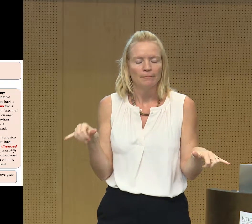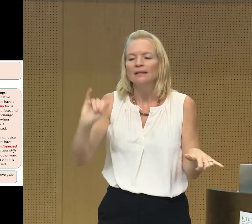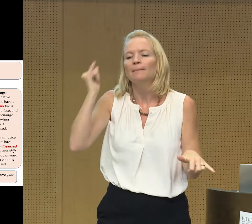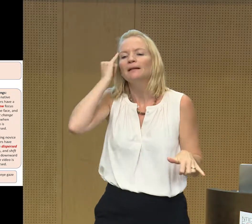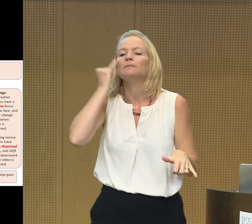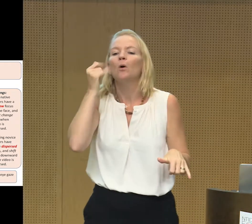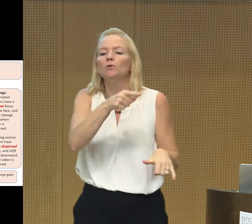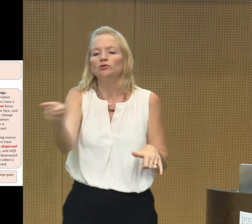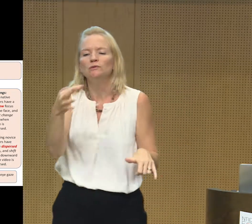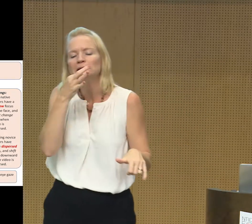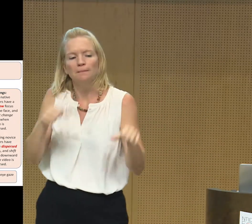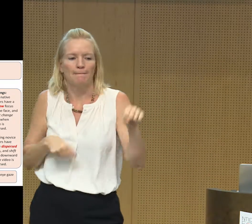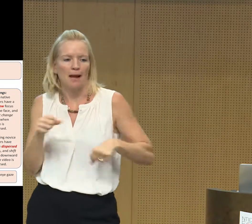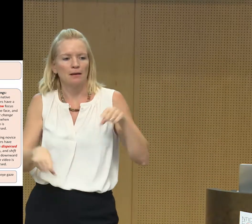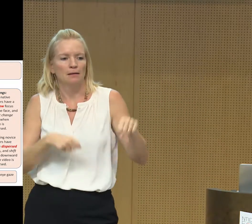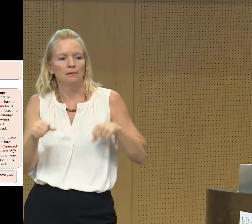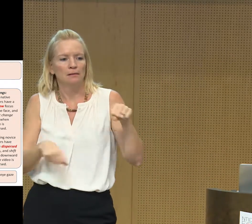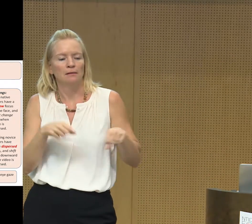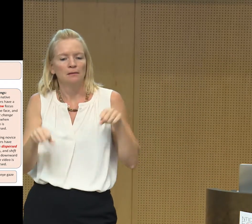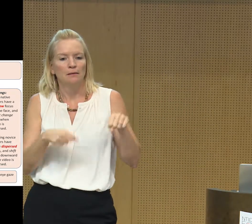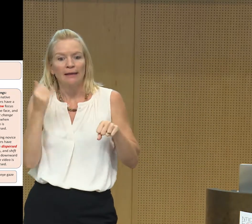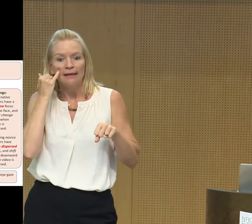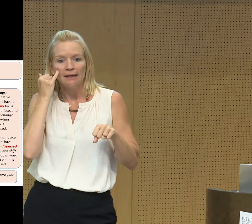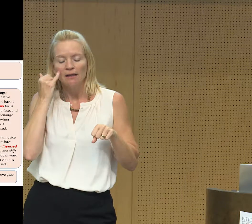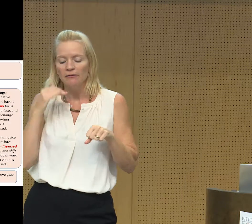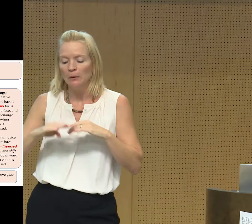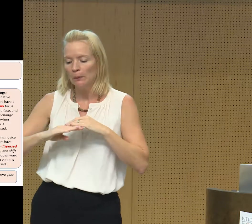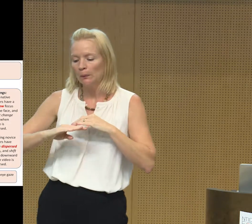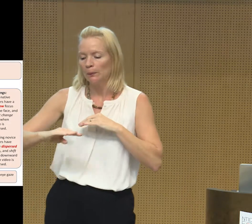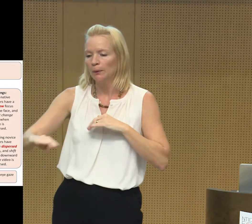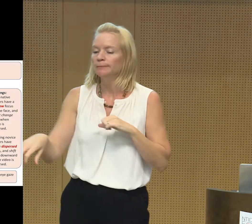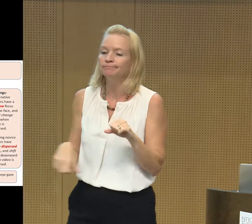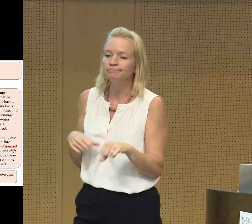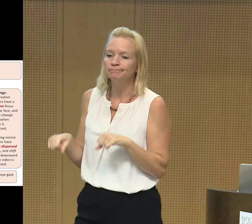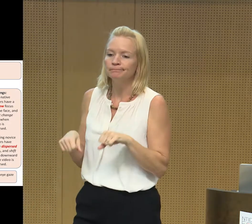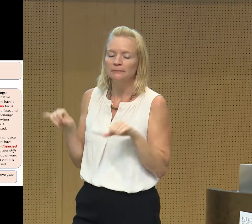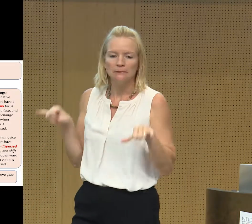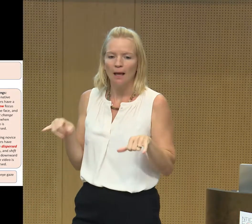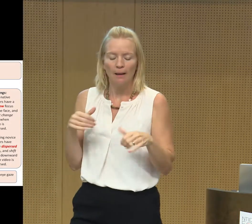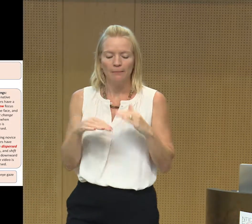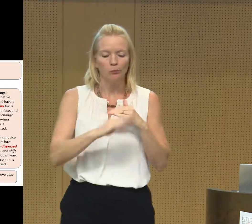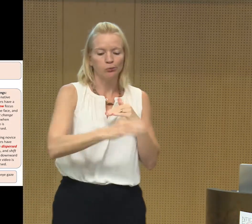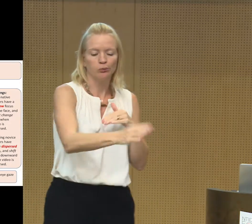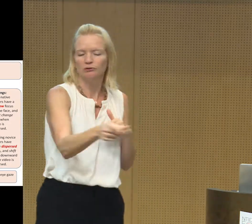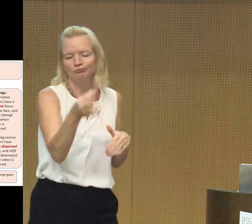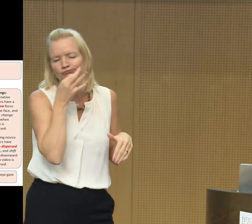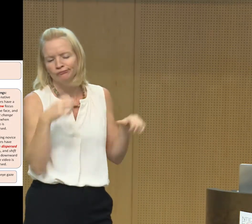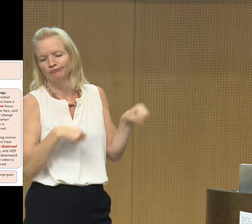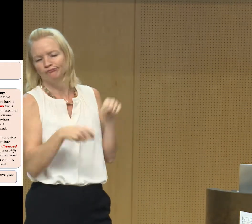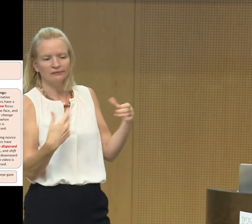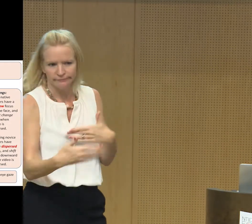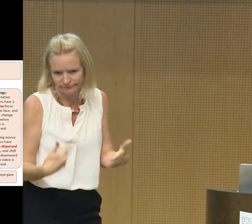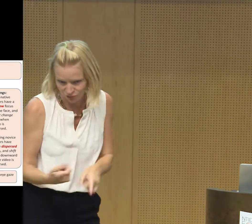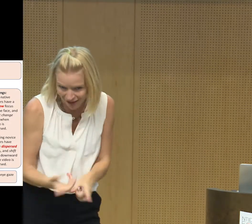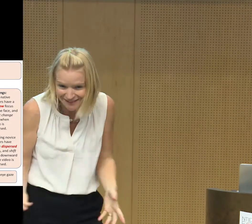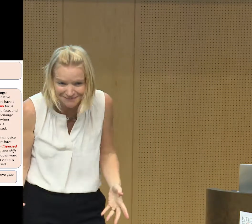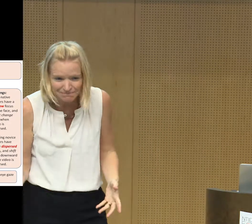learned. It's like riding a bike. If it's a flat surface, you know what to do. If